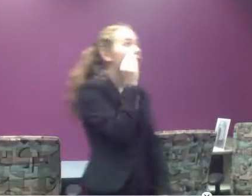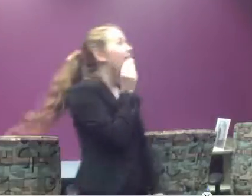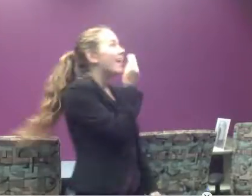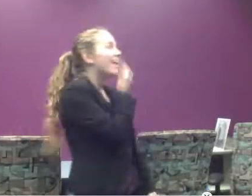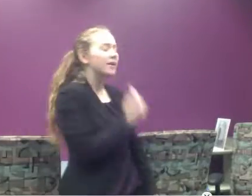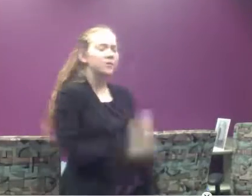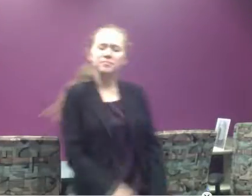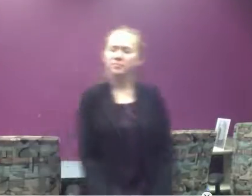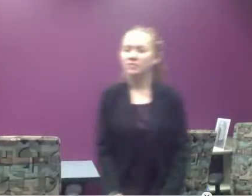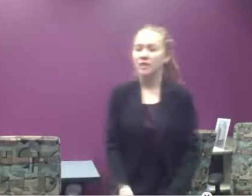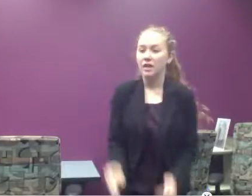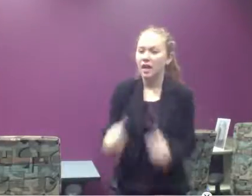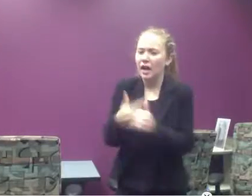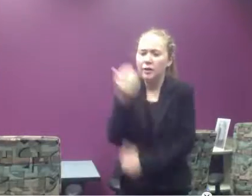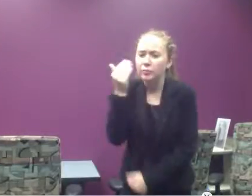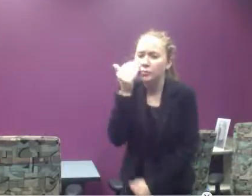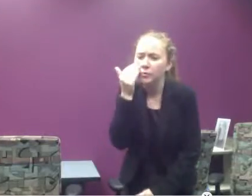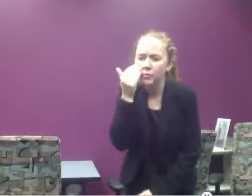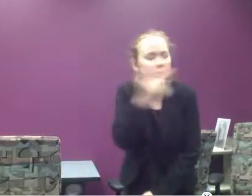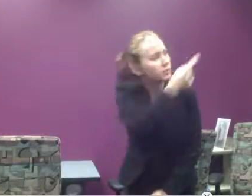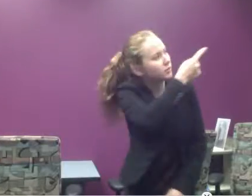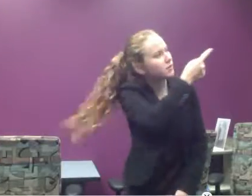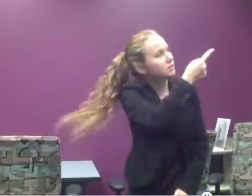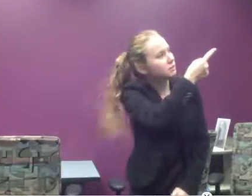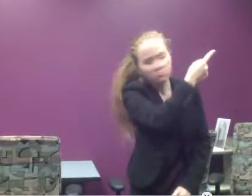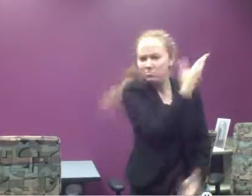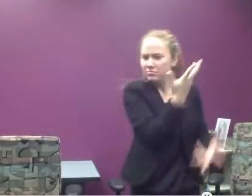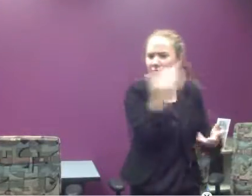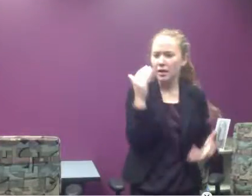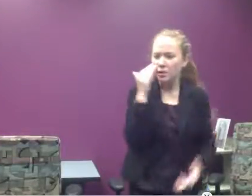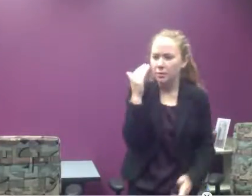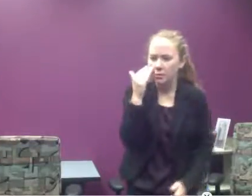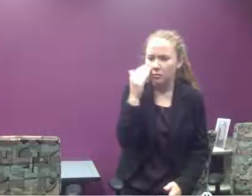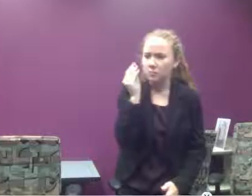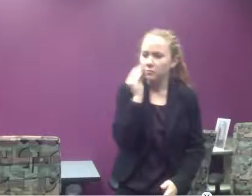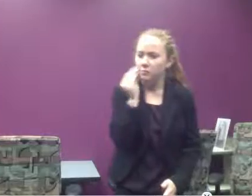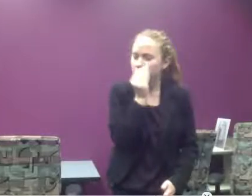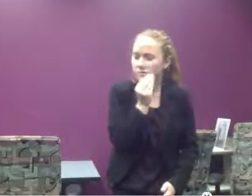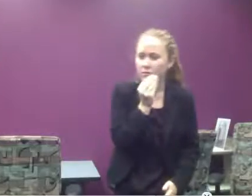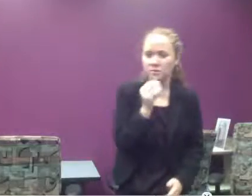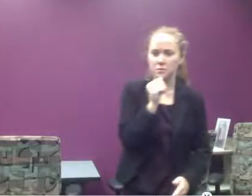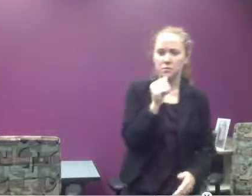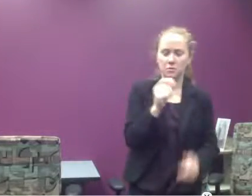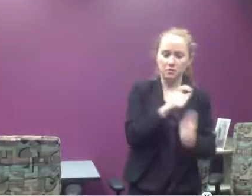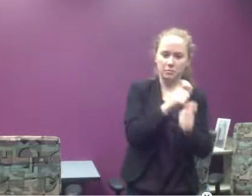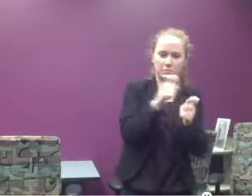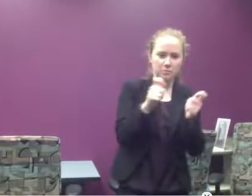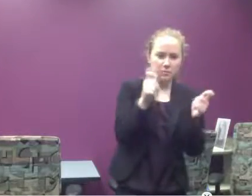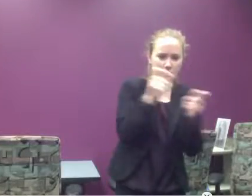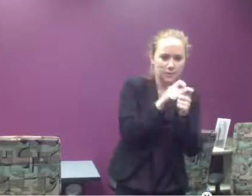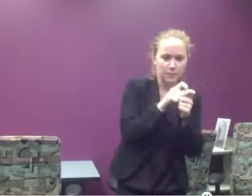Katie, it's a flower. But how do you know that? How do you know that it's a flower?